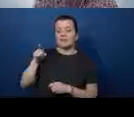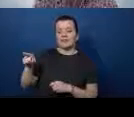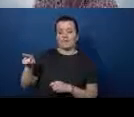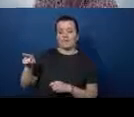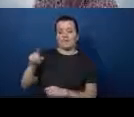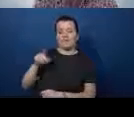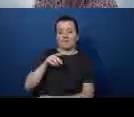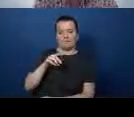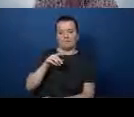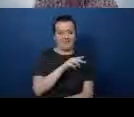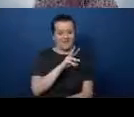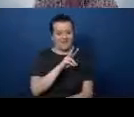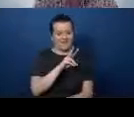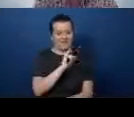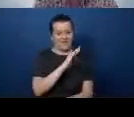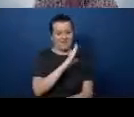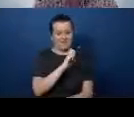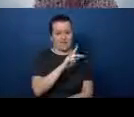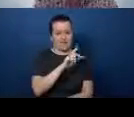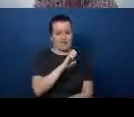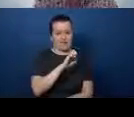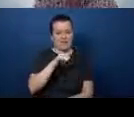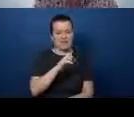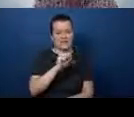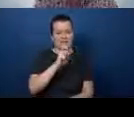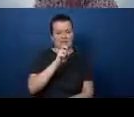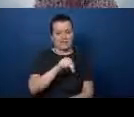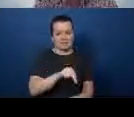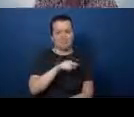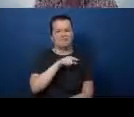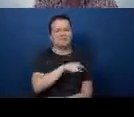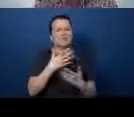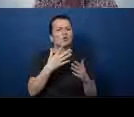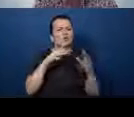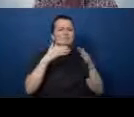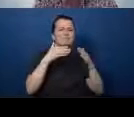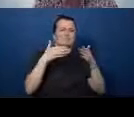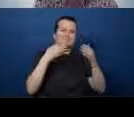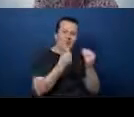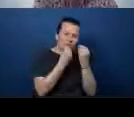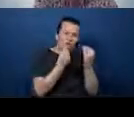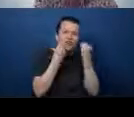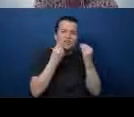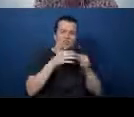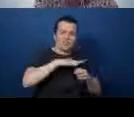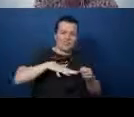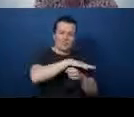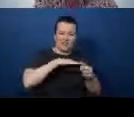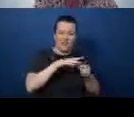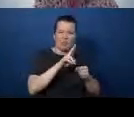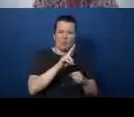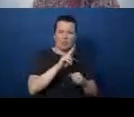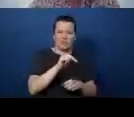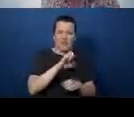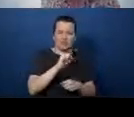Division for Peace and Sustainable Development in the education sector at UNESCO. And then we will hear